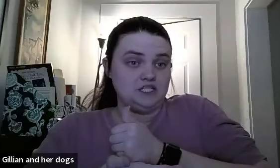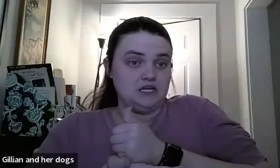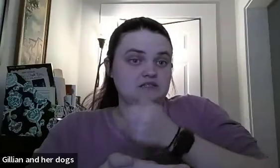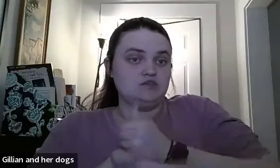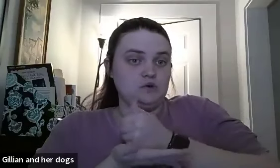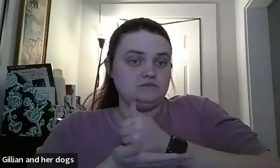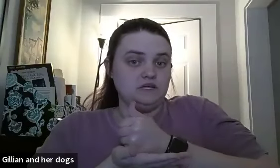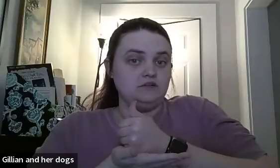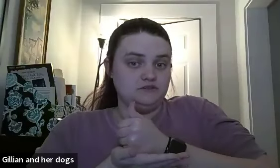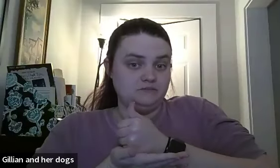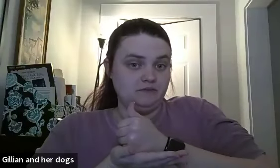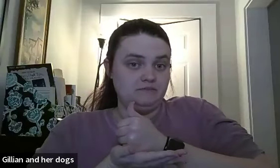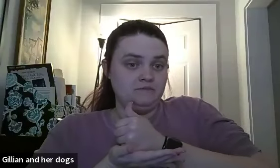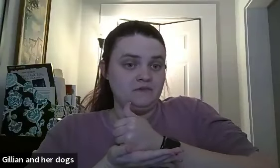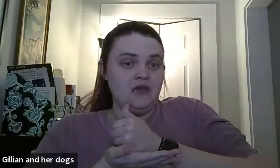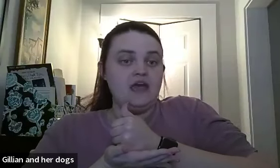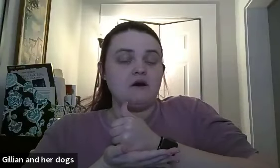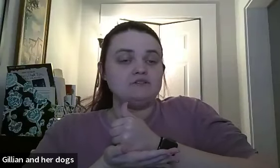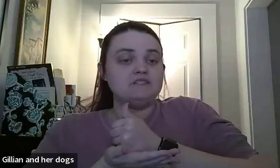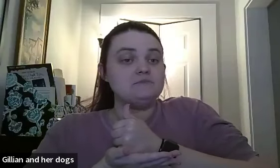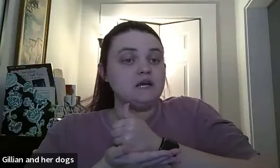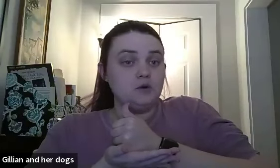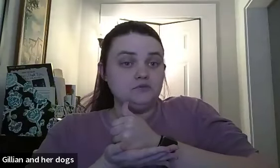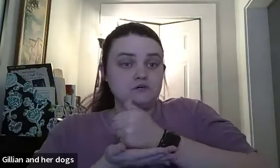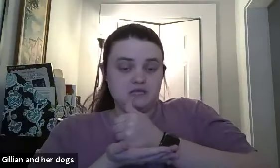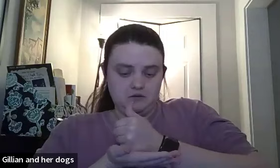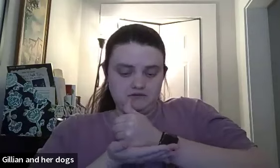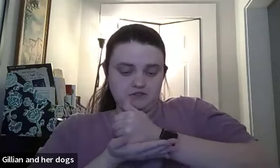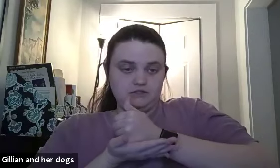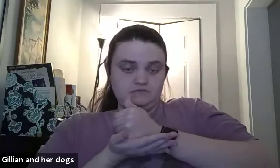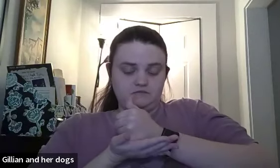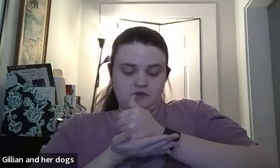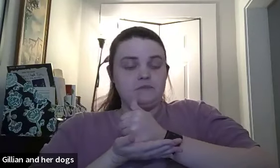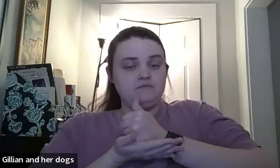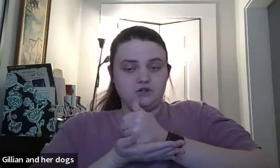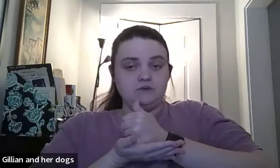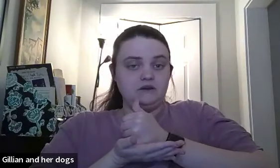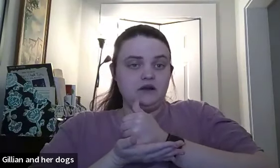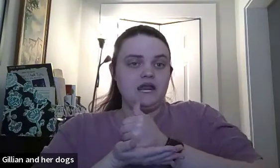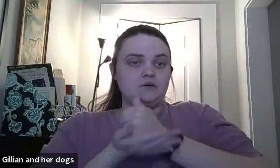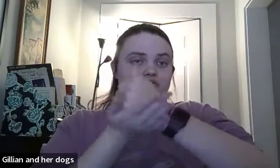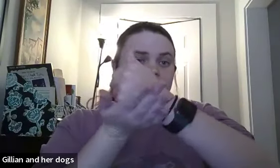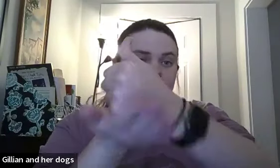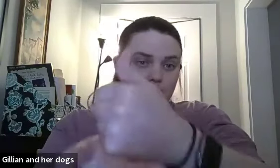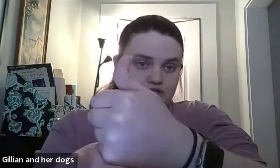my chest, towards me, closer to me. If I was going to say I'm going to help you, is I would have it start here and I would bring it towards